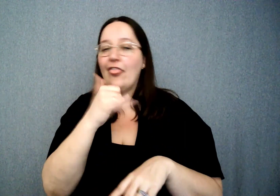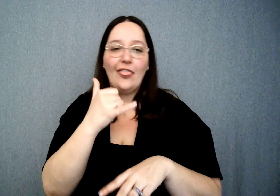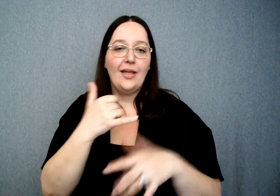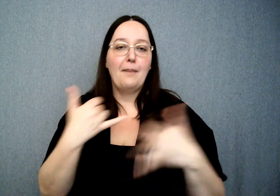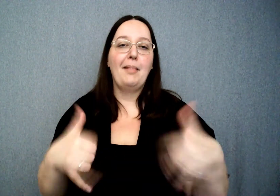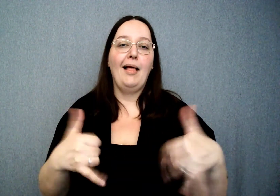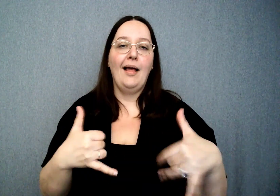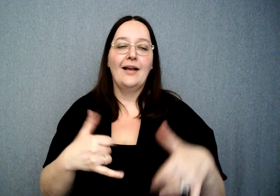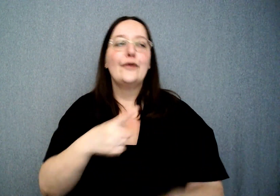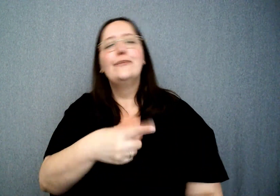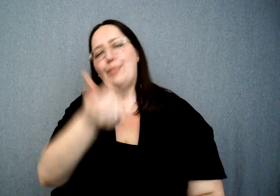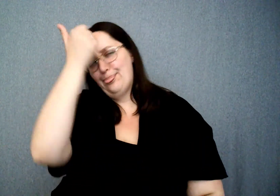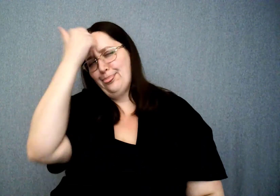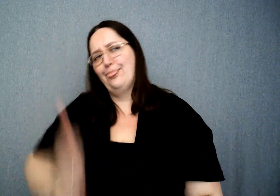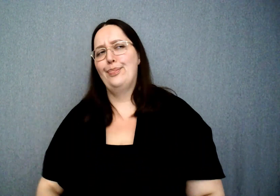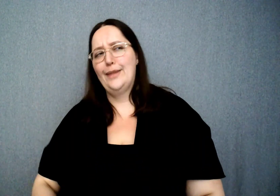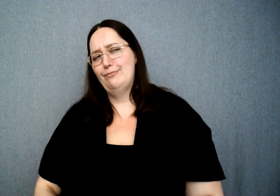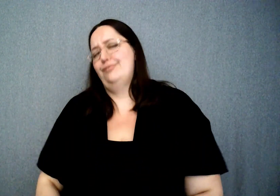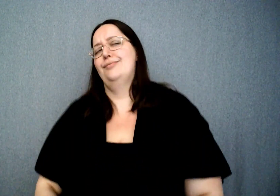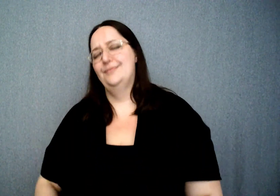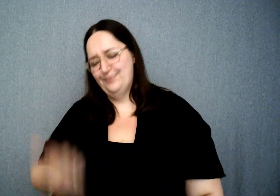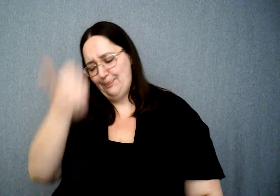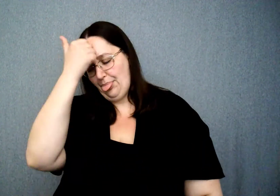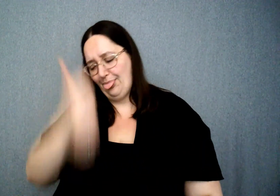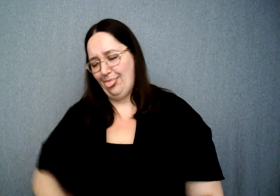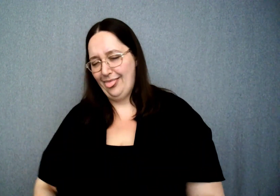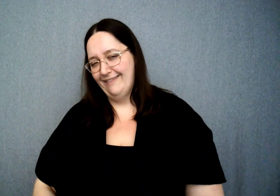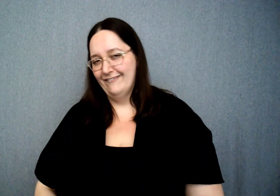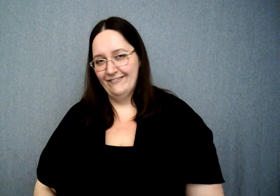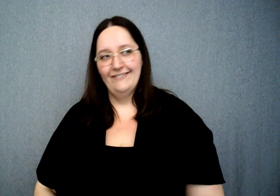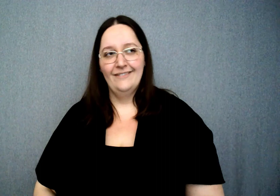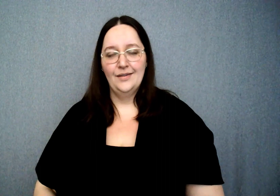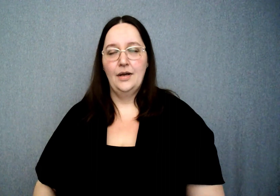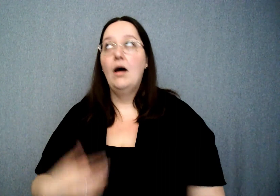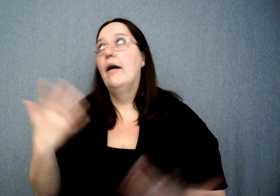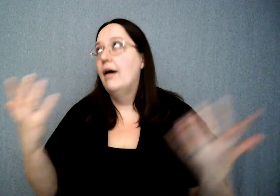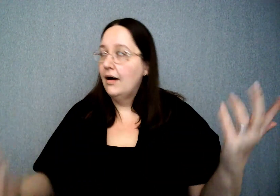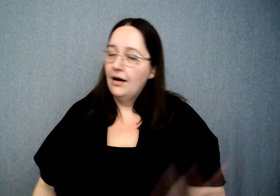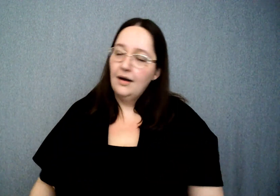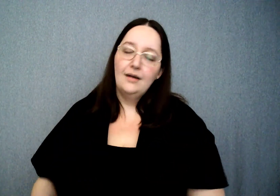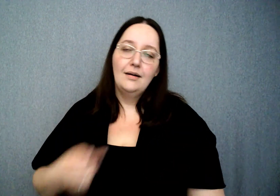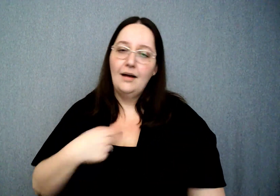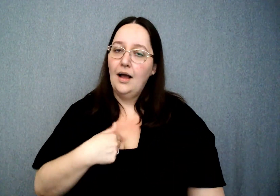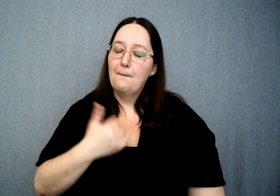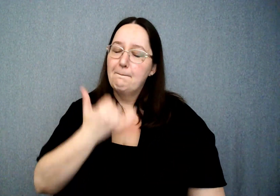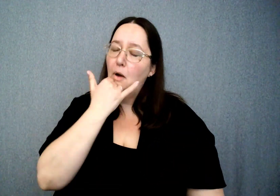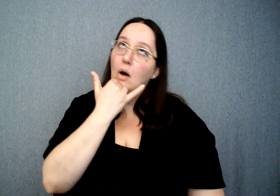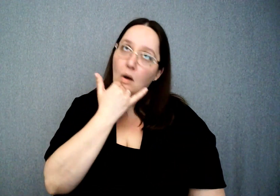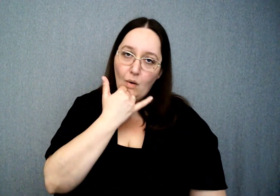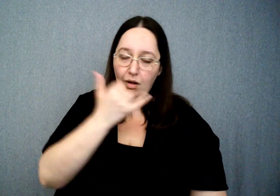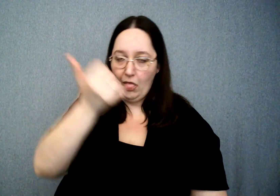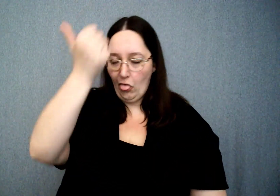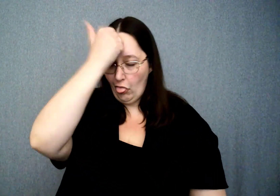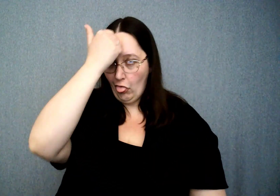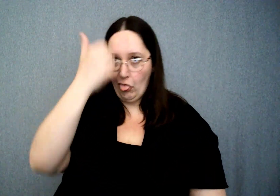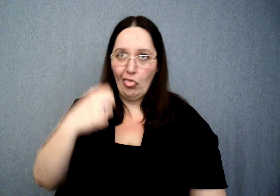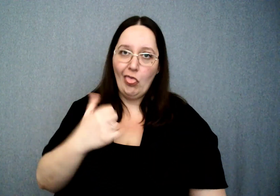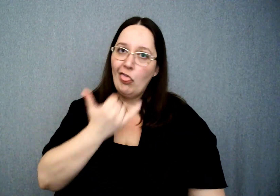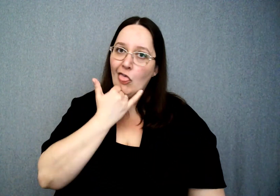meaning based off of whether you're just, yeah, that was dumb, right? Versus, oh my gosh, I made such a